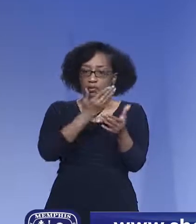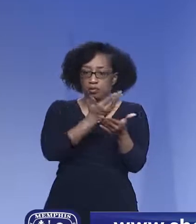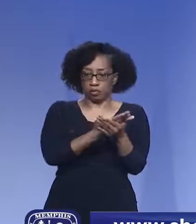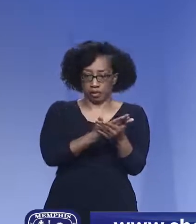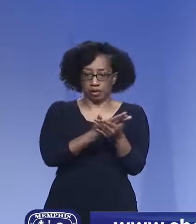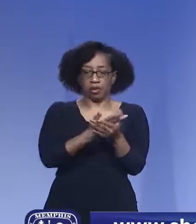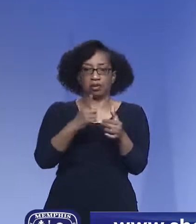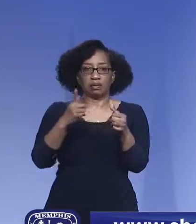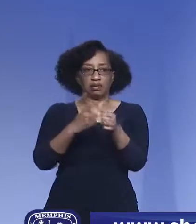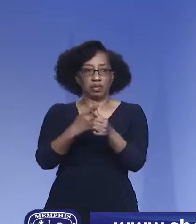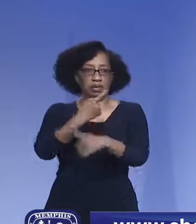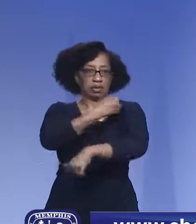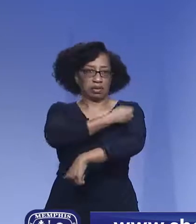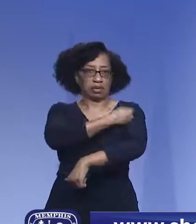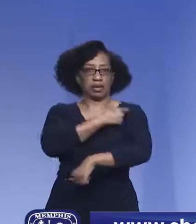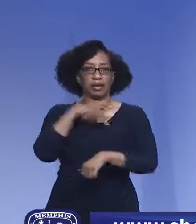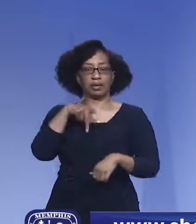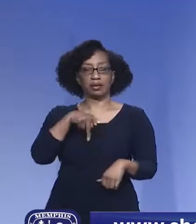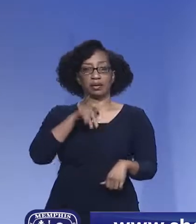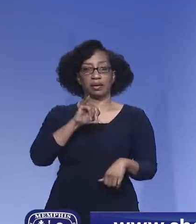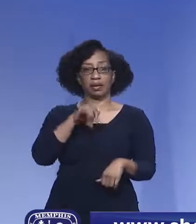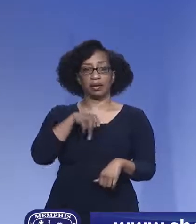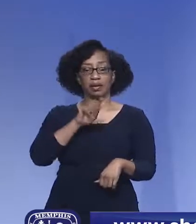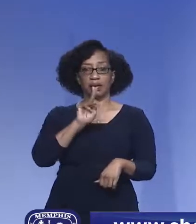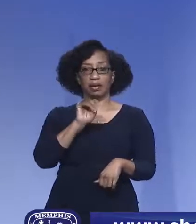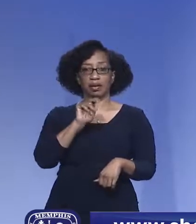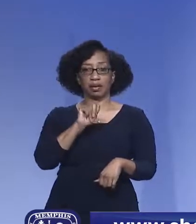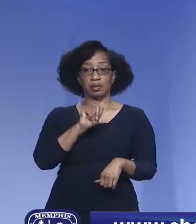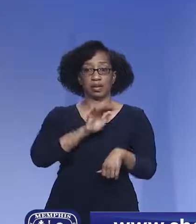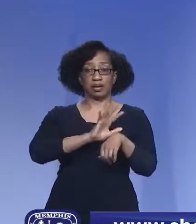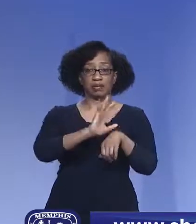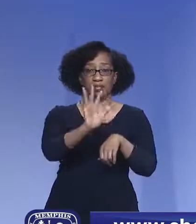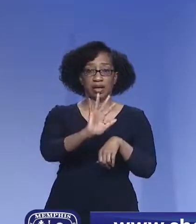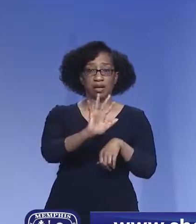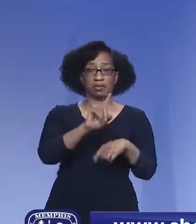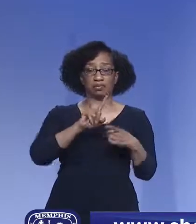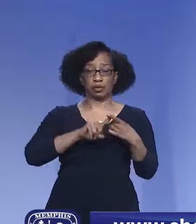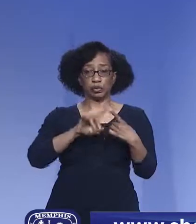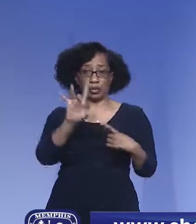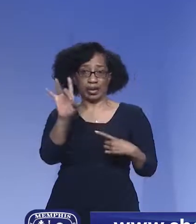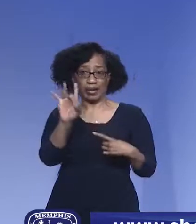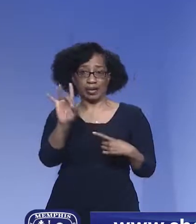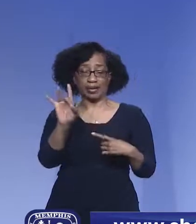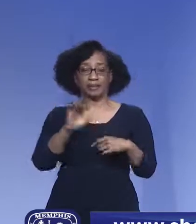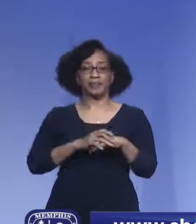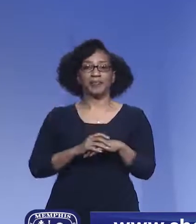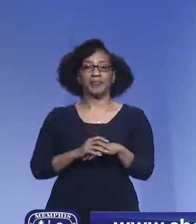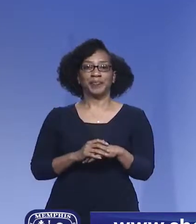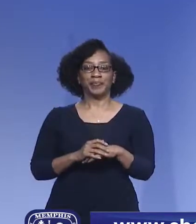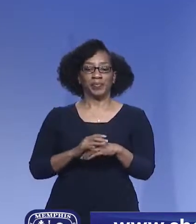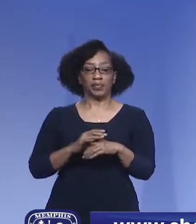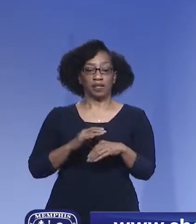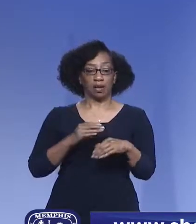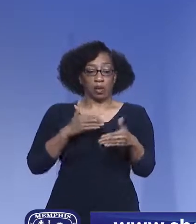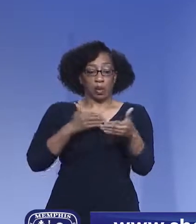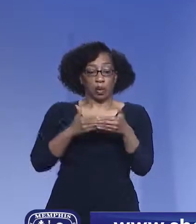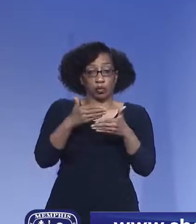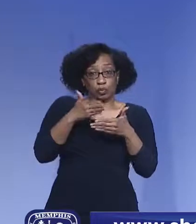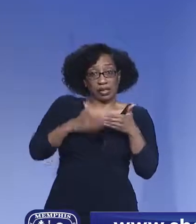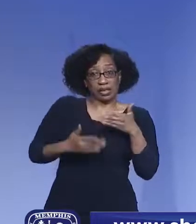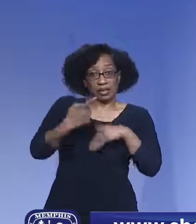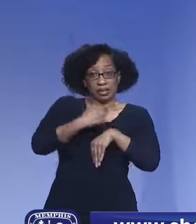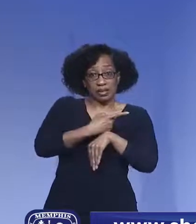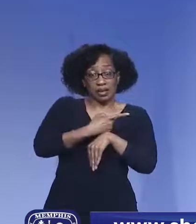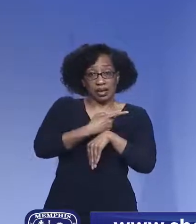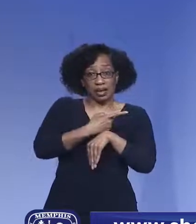at the Pipkin building from 5 p.m. to 8 p.m. As we approached the end of the day, after administering